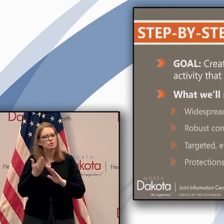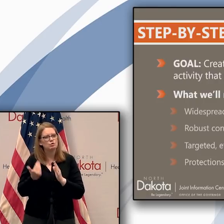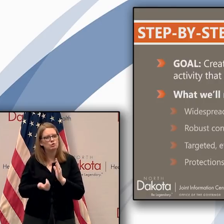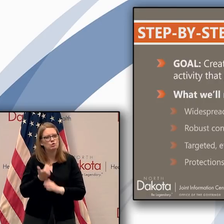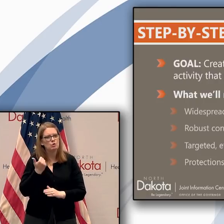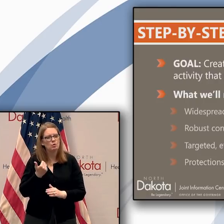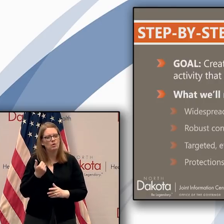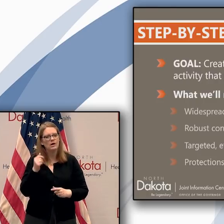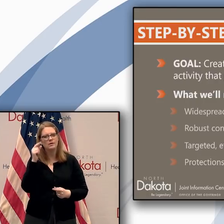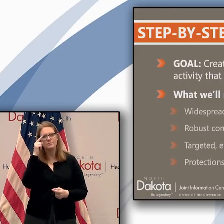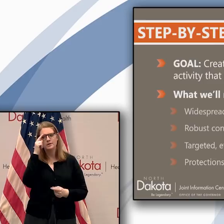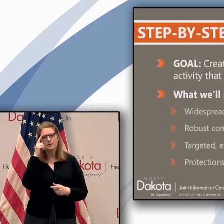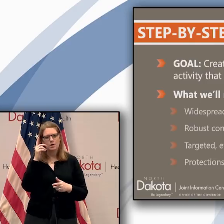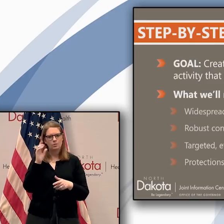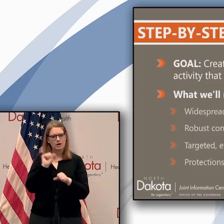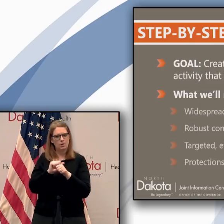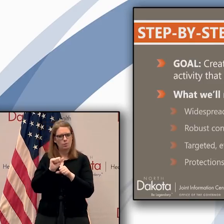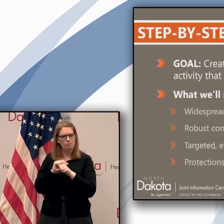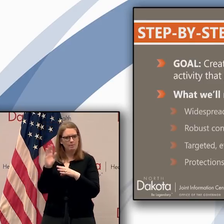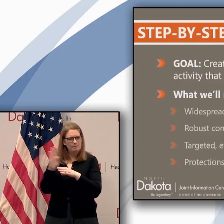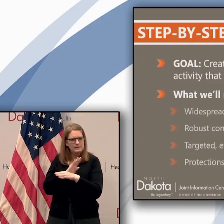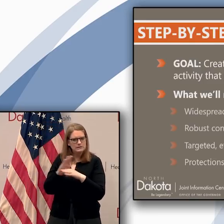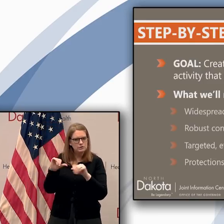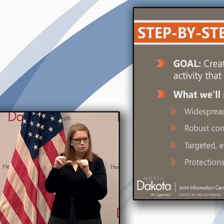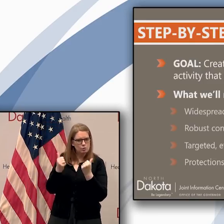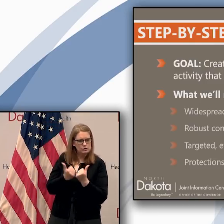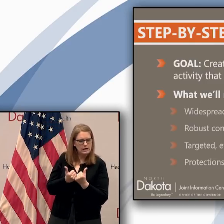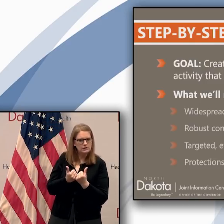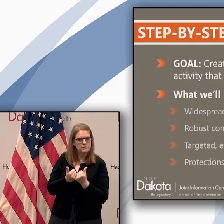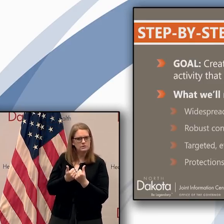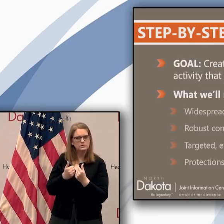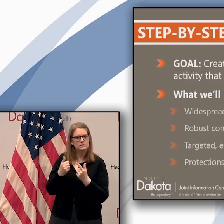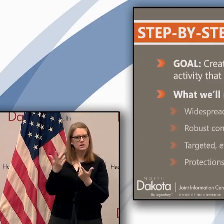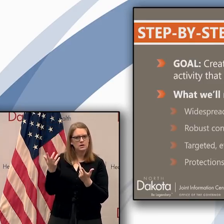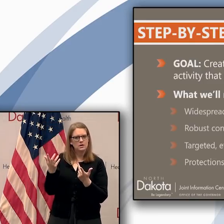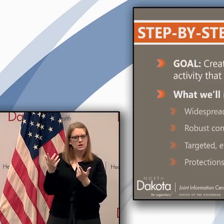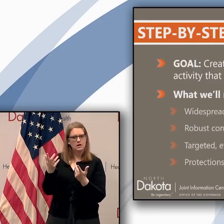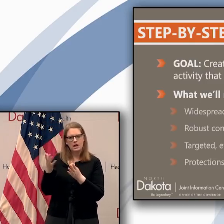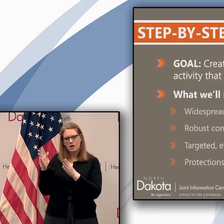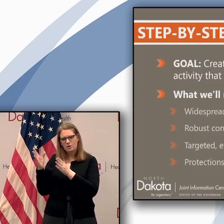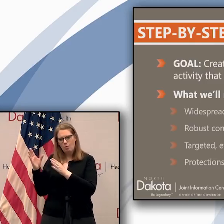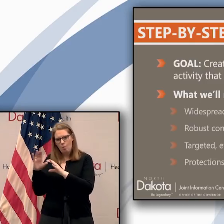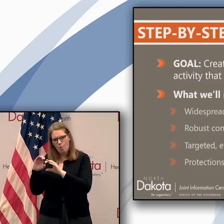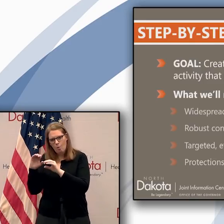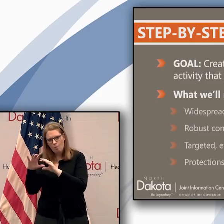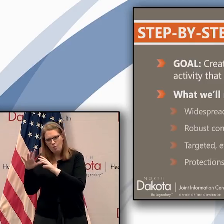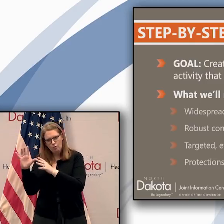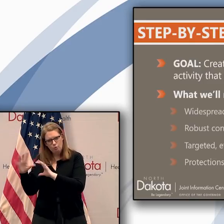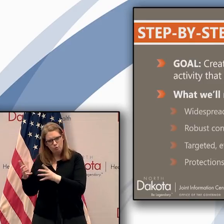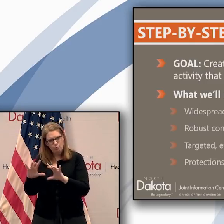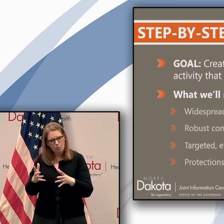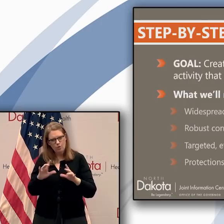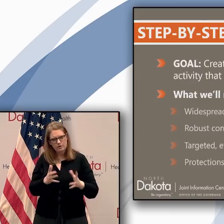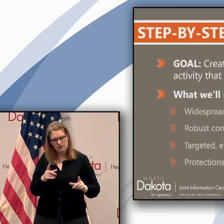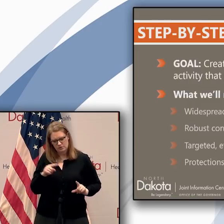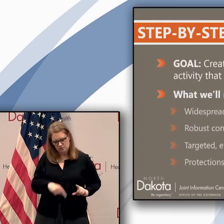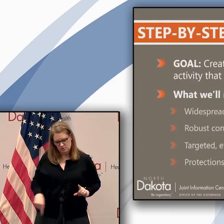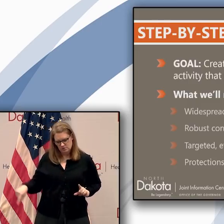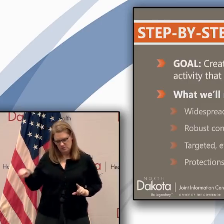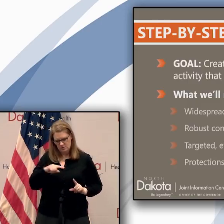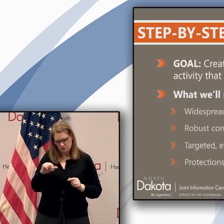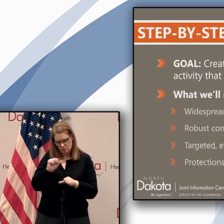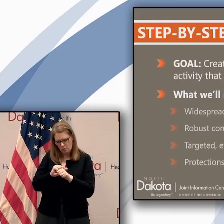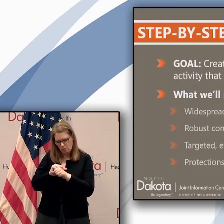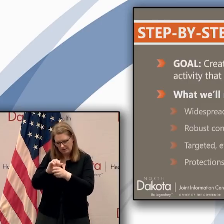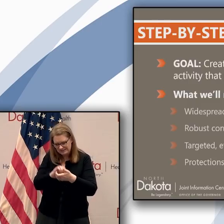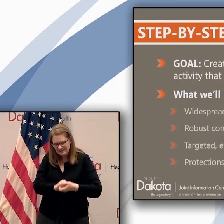initiating work with business associations and with organizations to make sure that we can